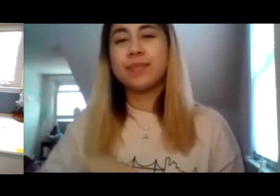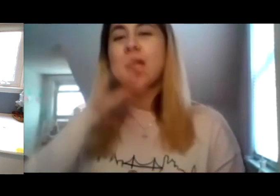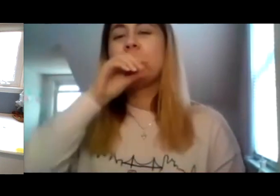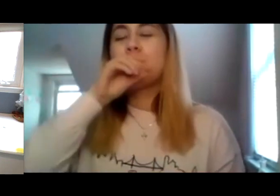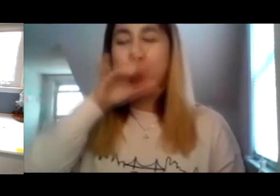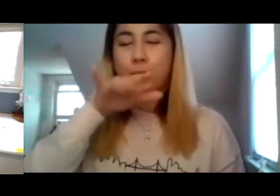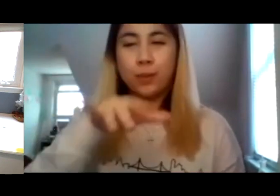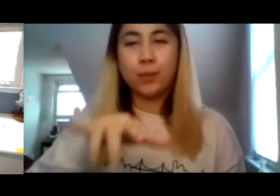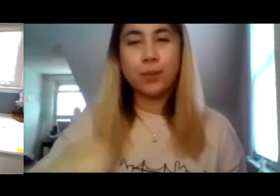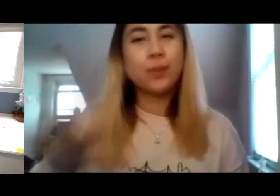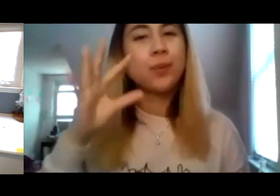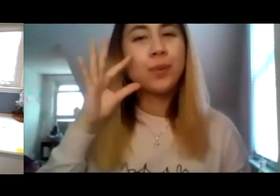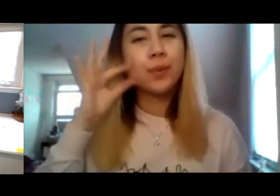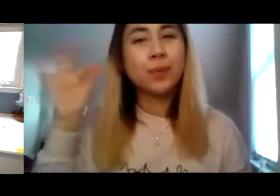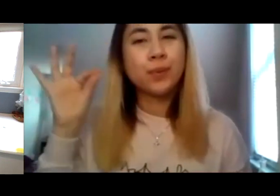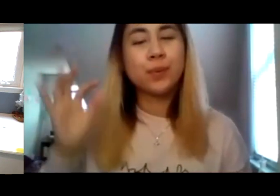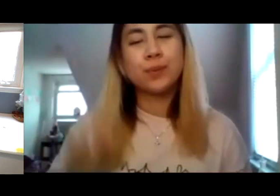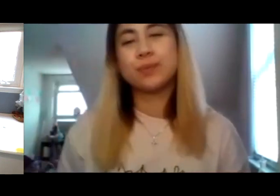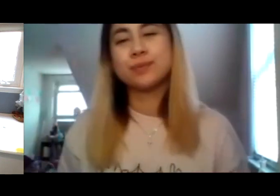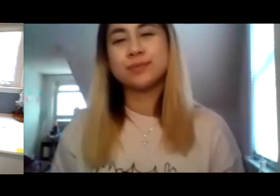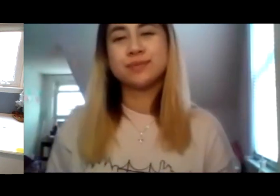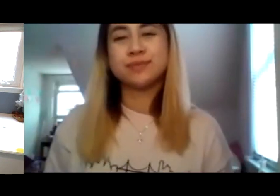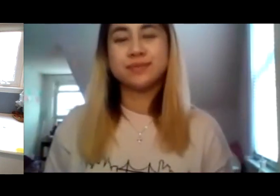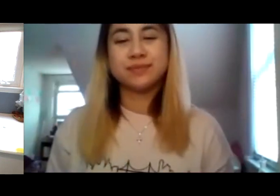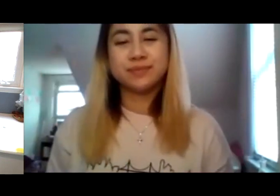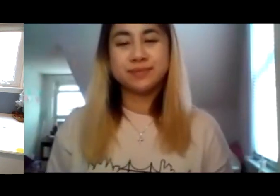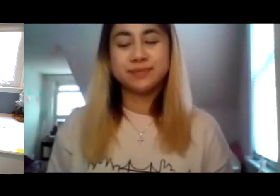And breathe out.